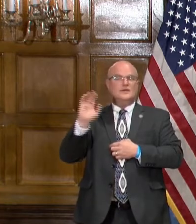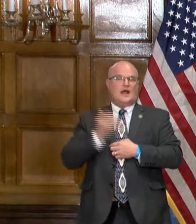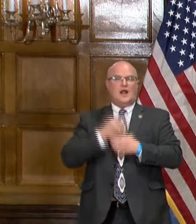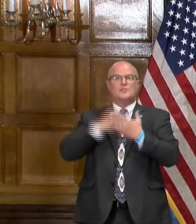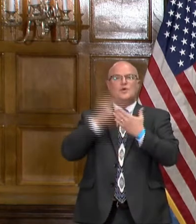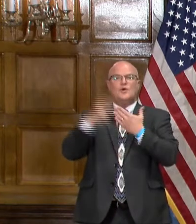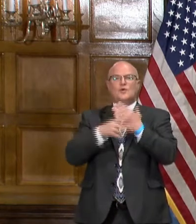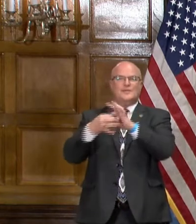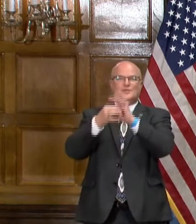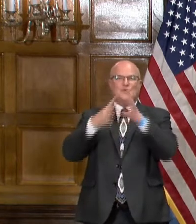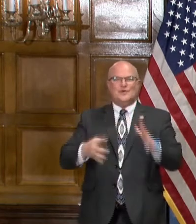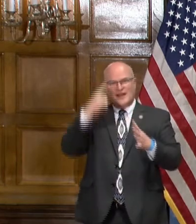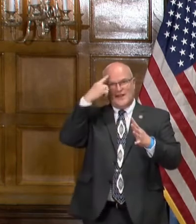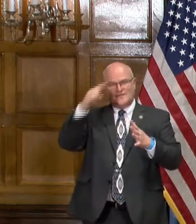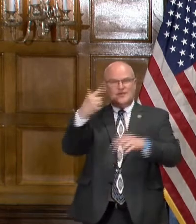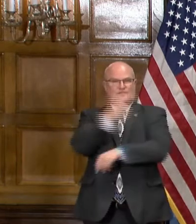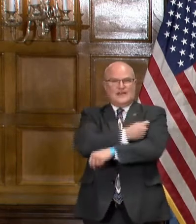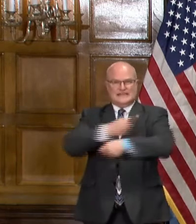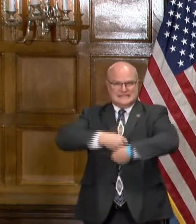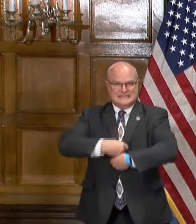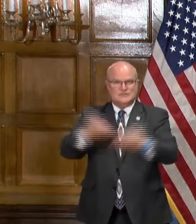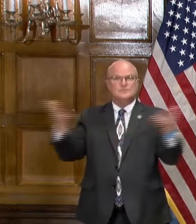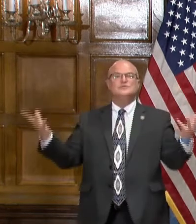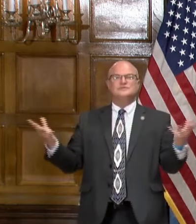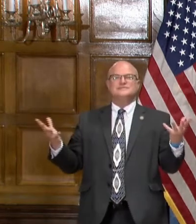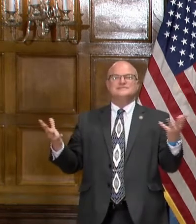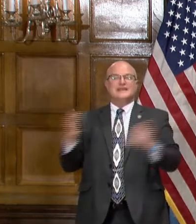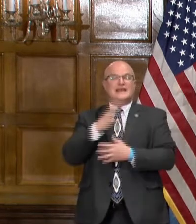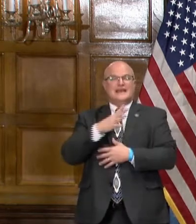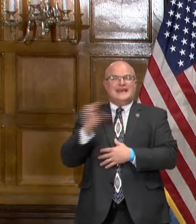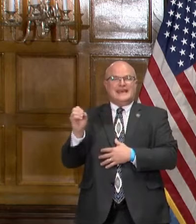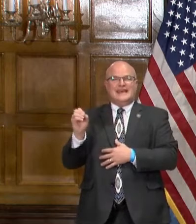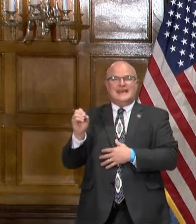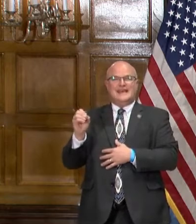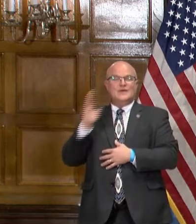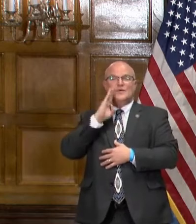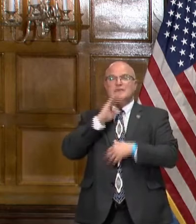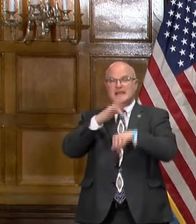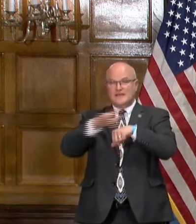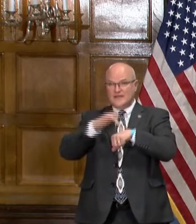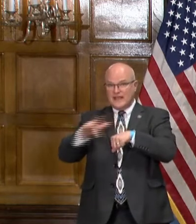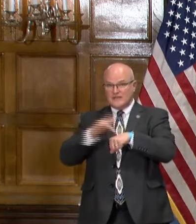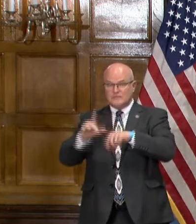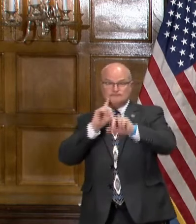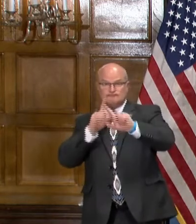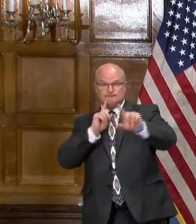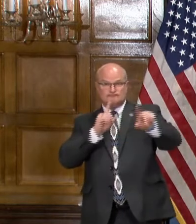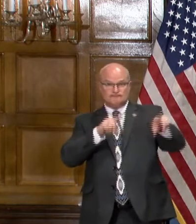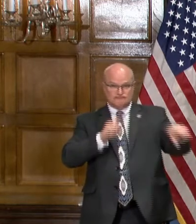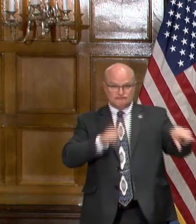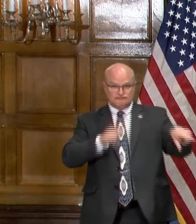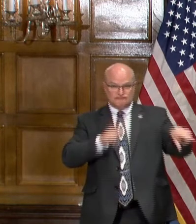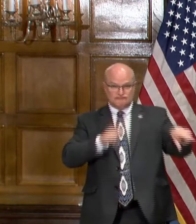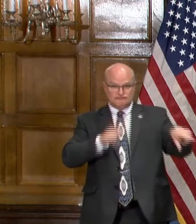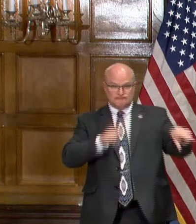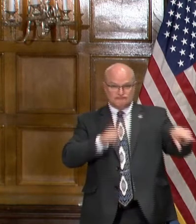program coordinator for vaccine distribution, and they will be available for answering questions as